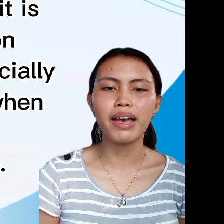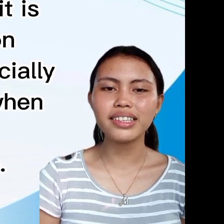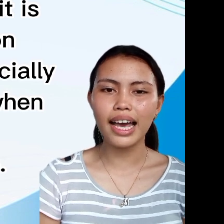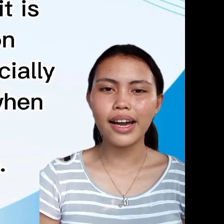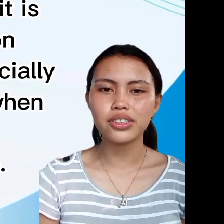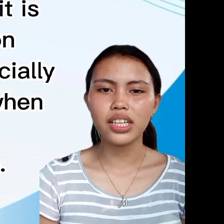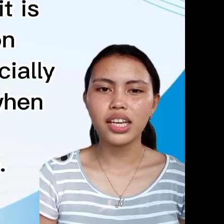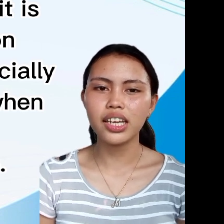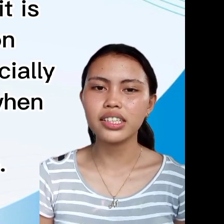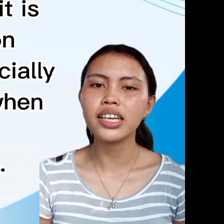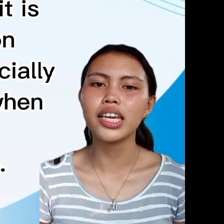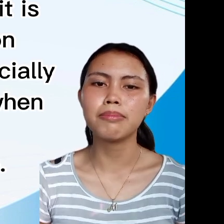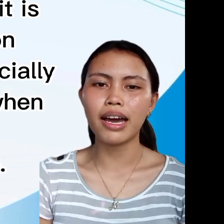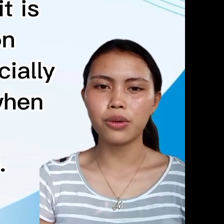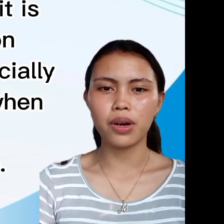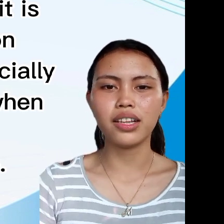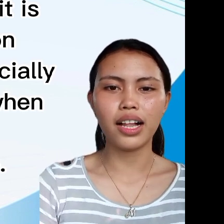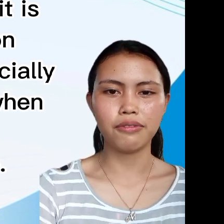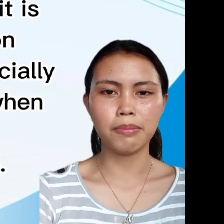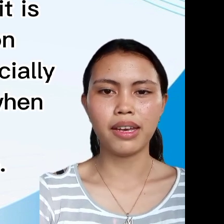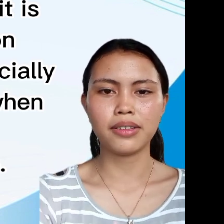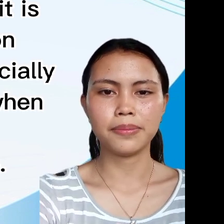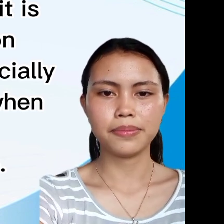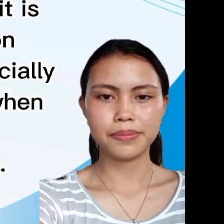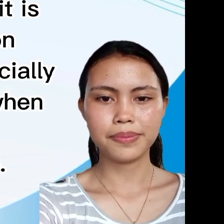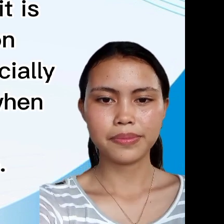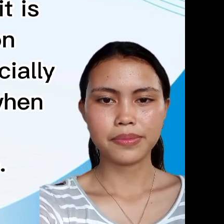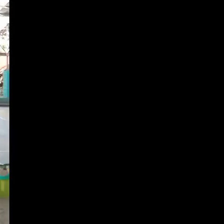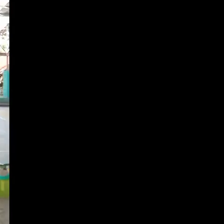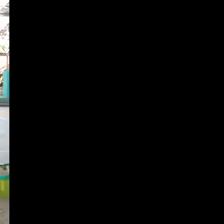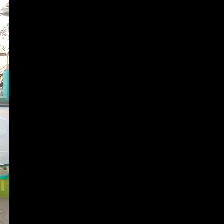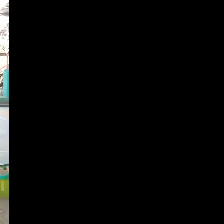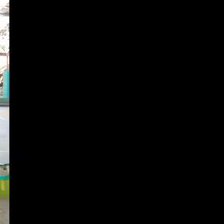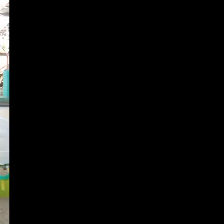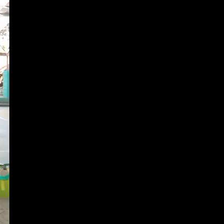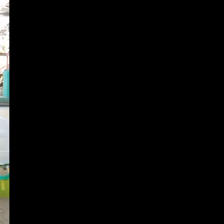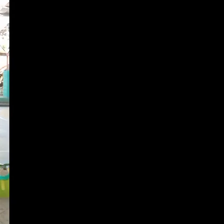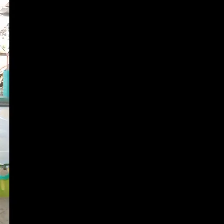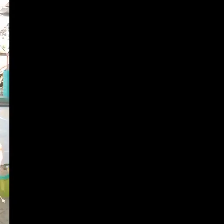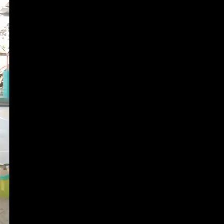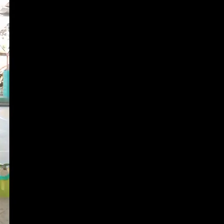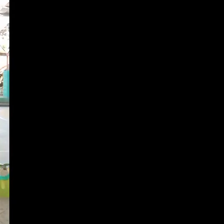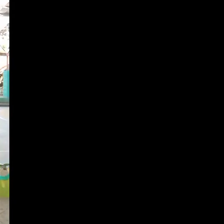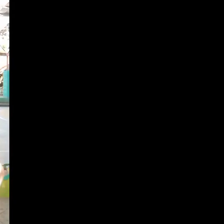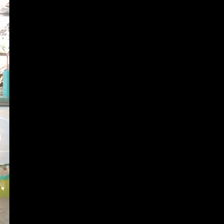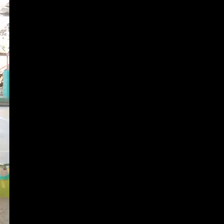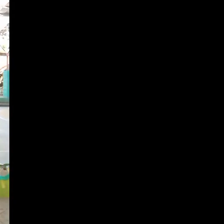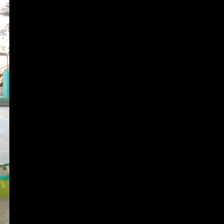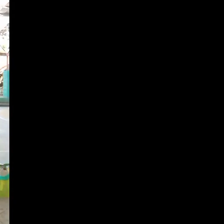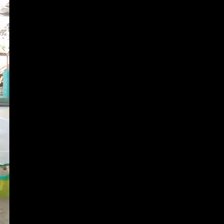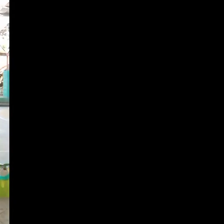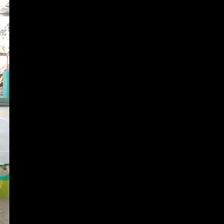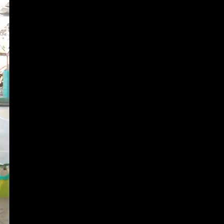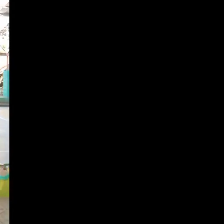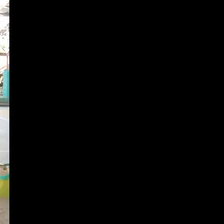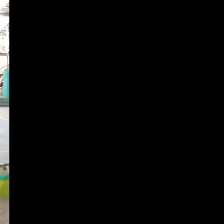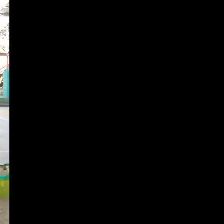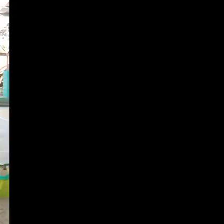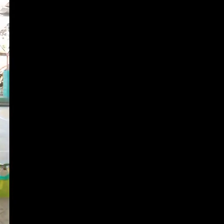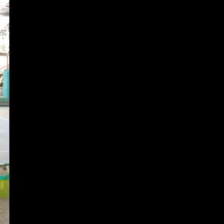out in a manual alphabet. I will teach you some basic sign language,